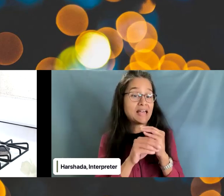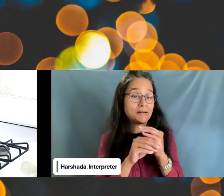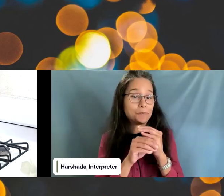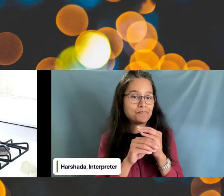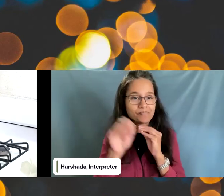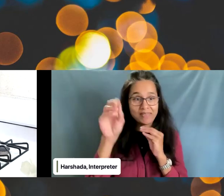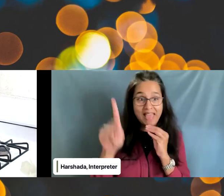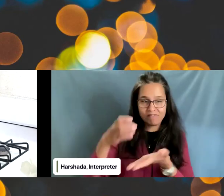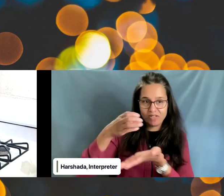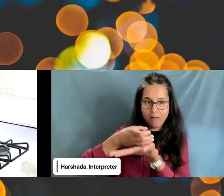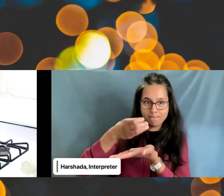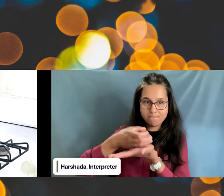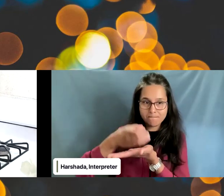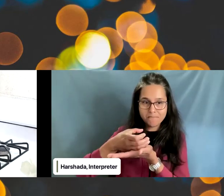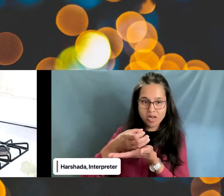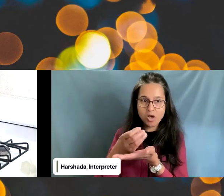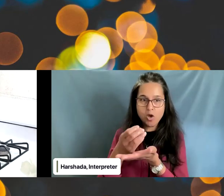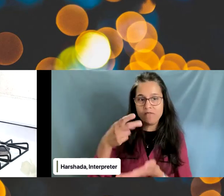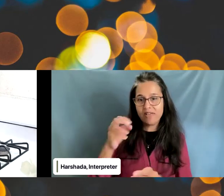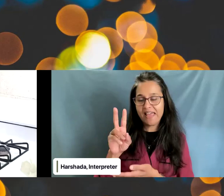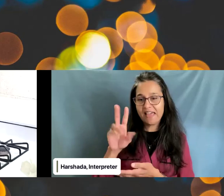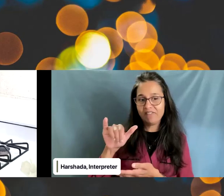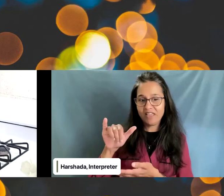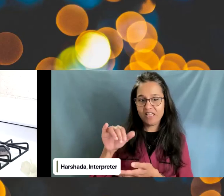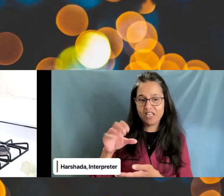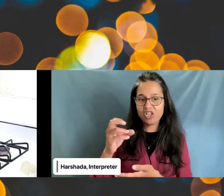a cup of heavy cream to this mixture, okay?